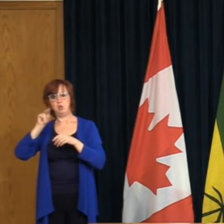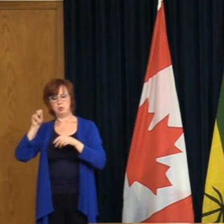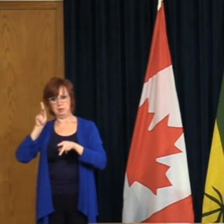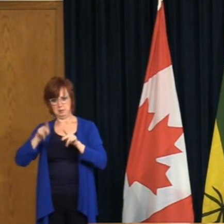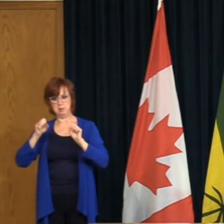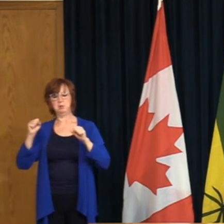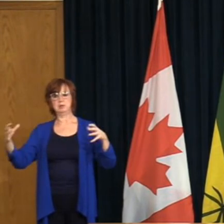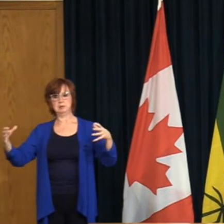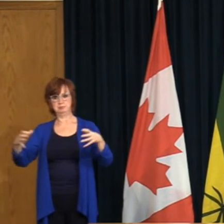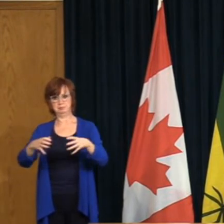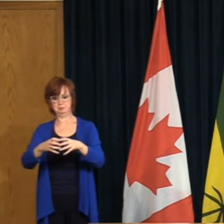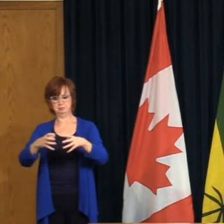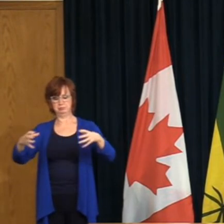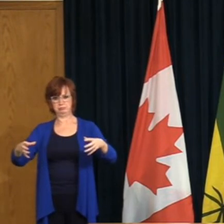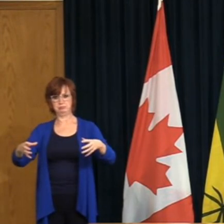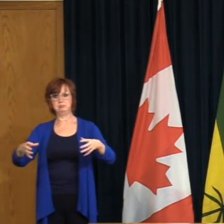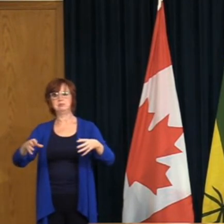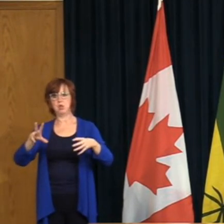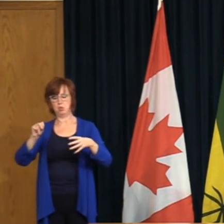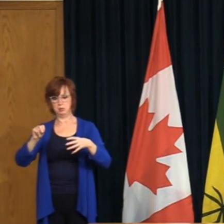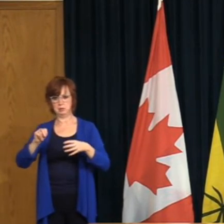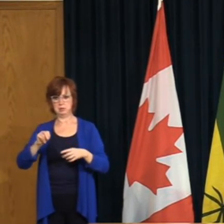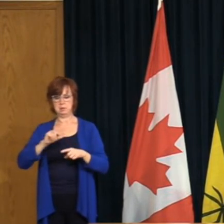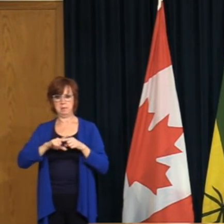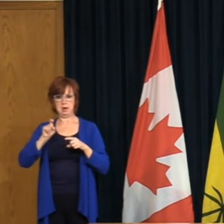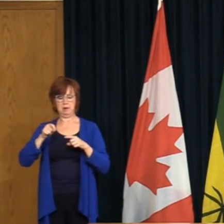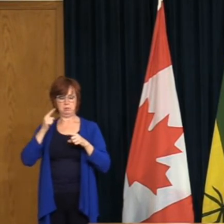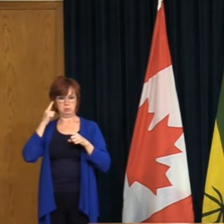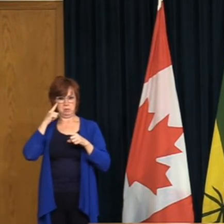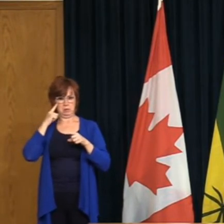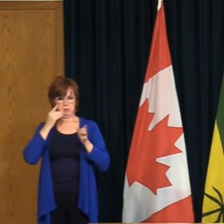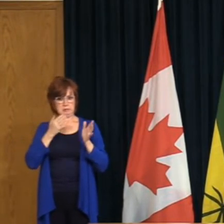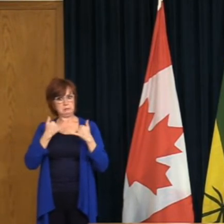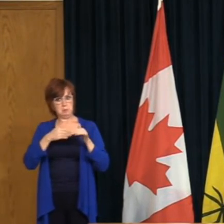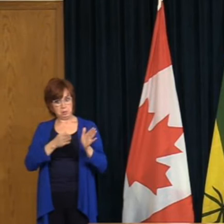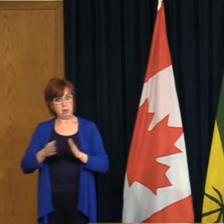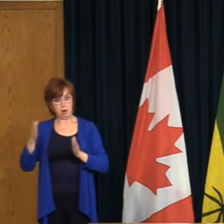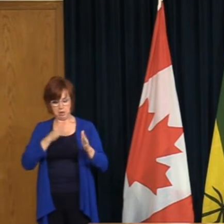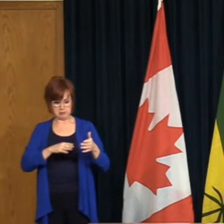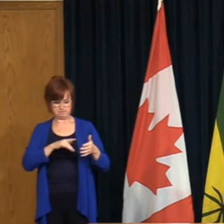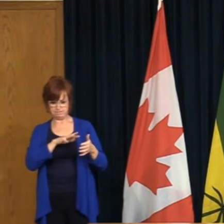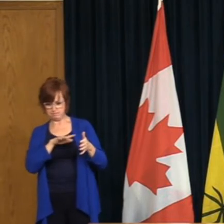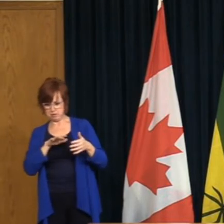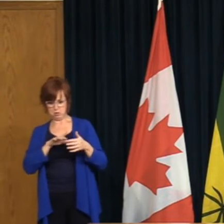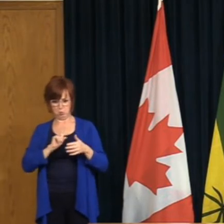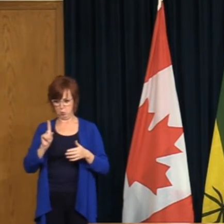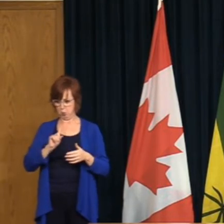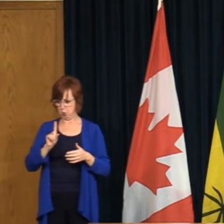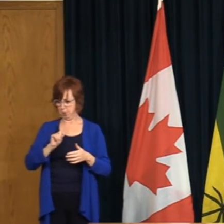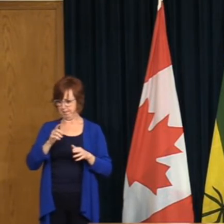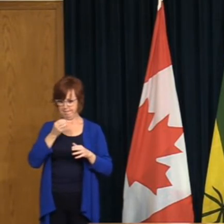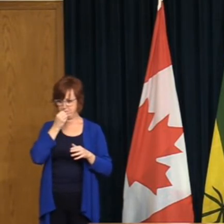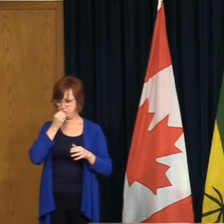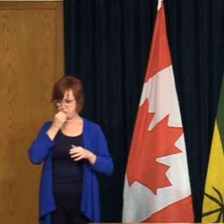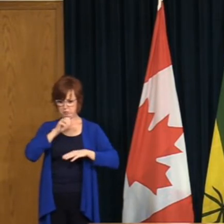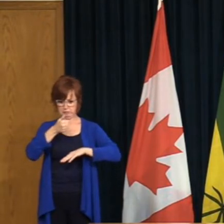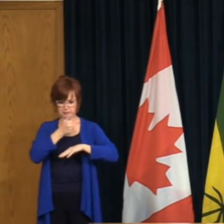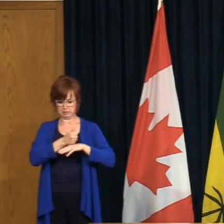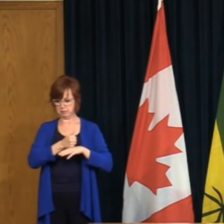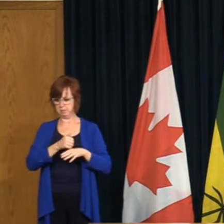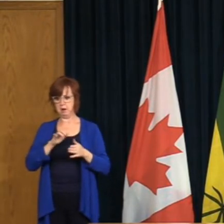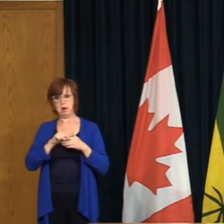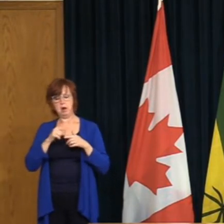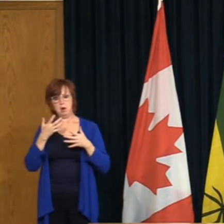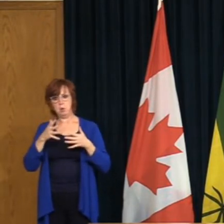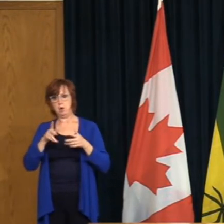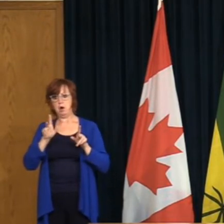lay things out, how can we serve food in a pre-prepared plates, for example, and not have everyone kind of helping